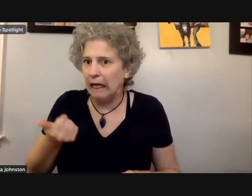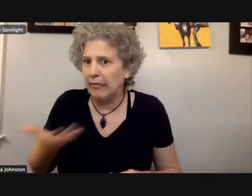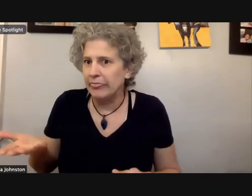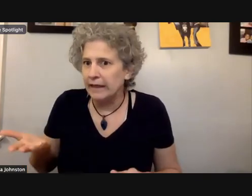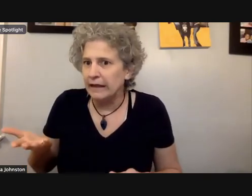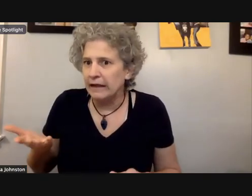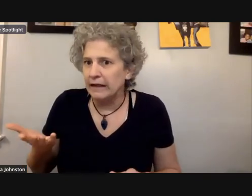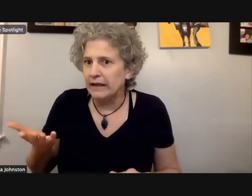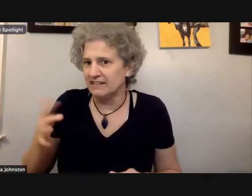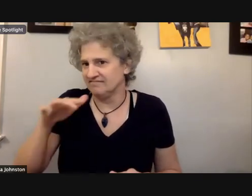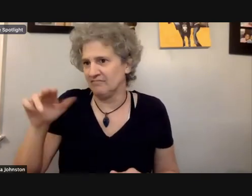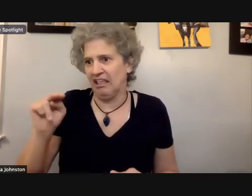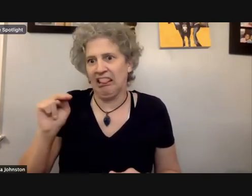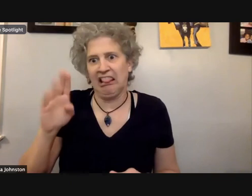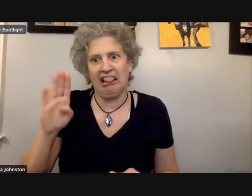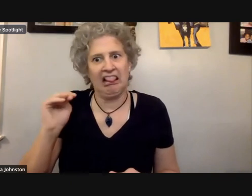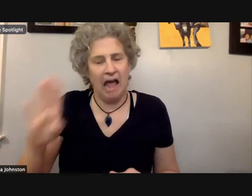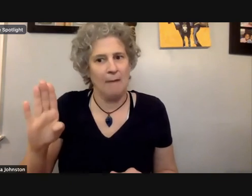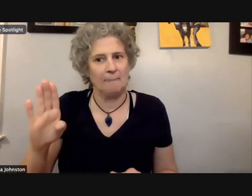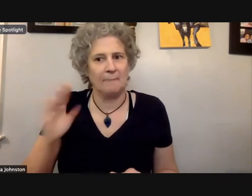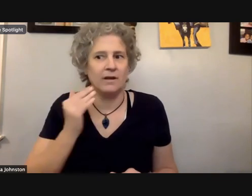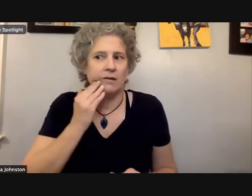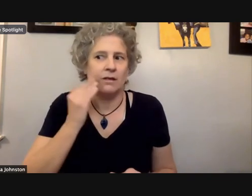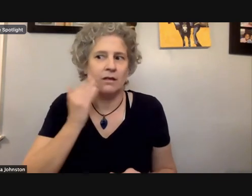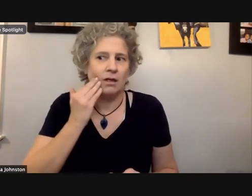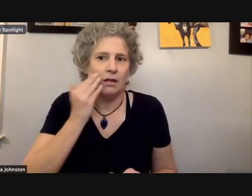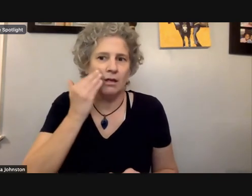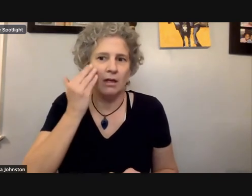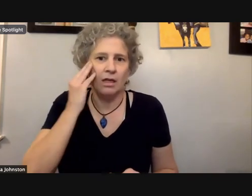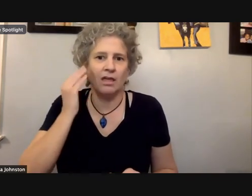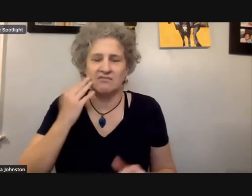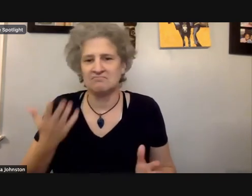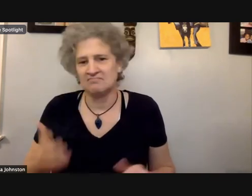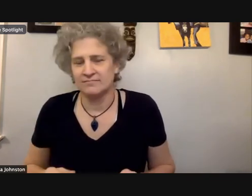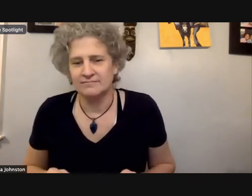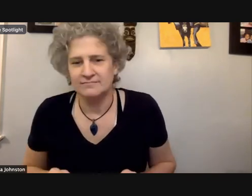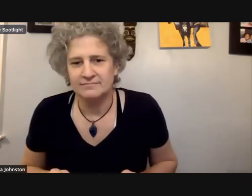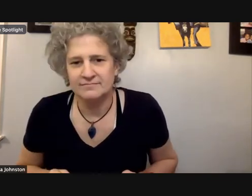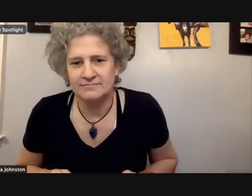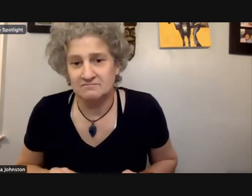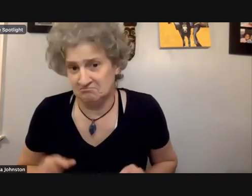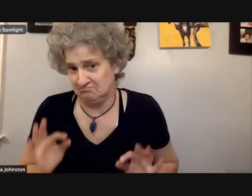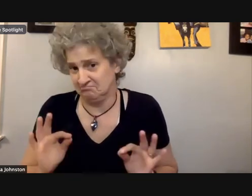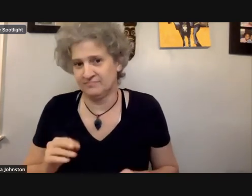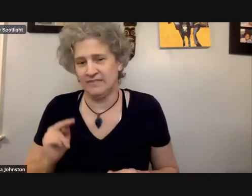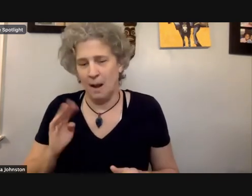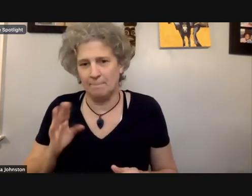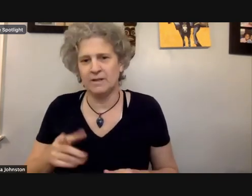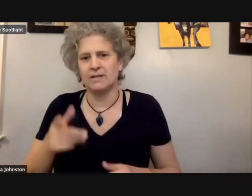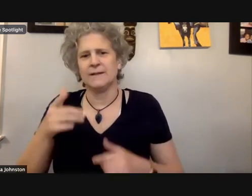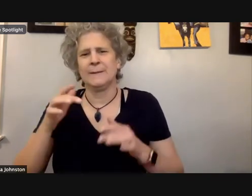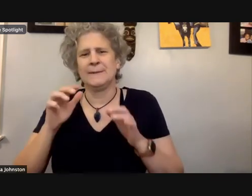show that you're not feeling anything. You might say you're not feeling anything, but the word numb is finger spelled.